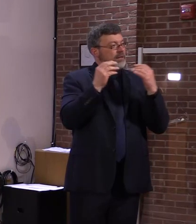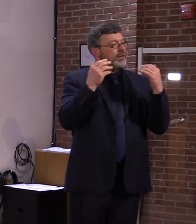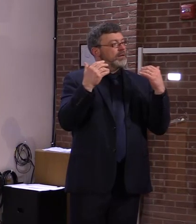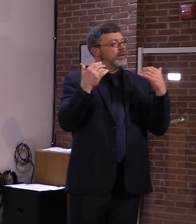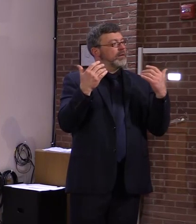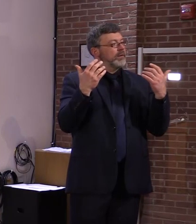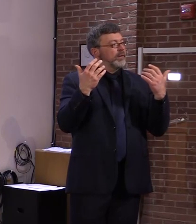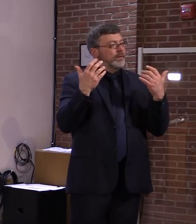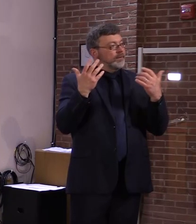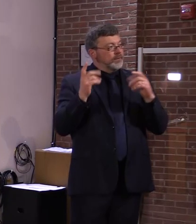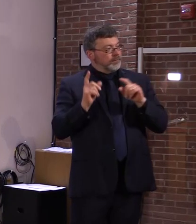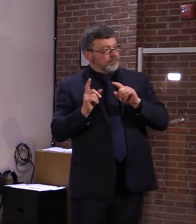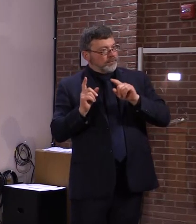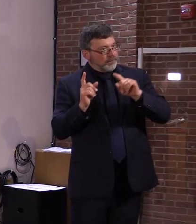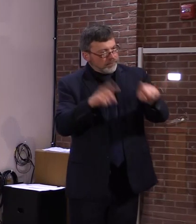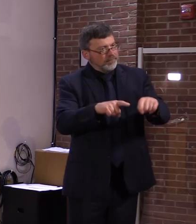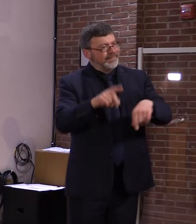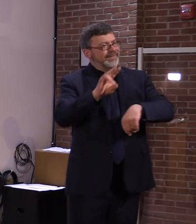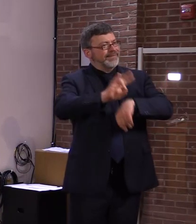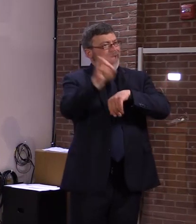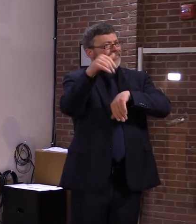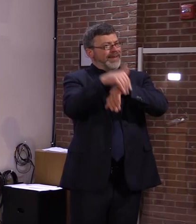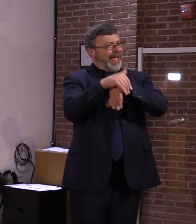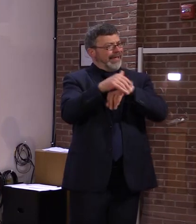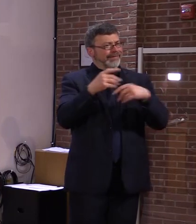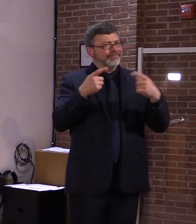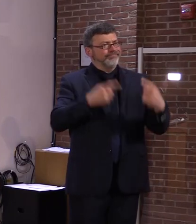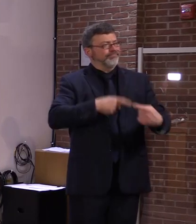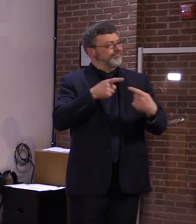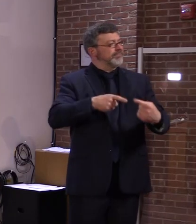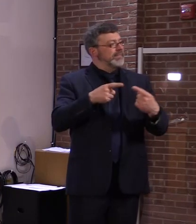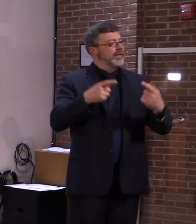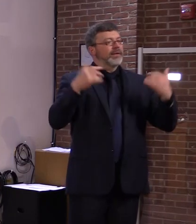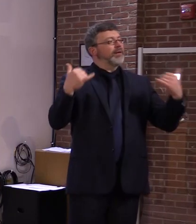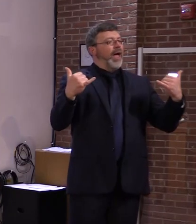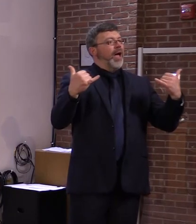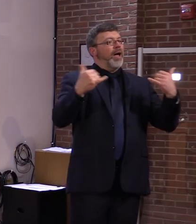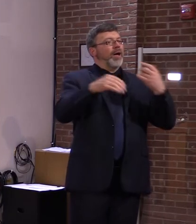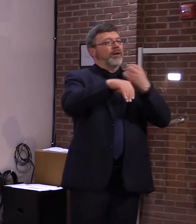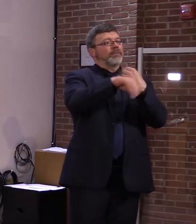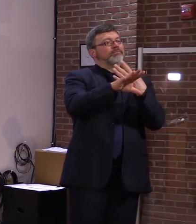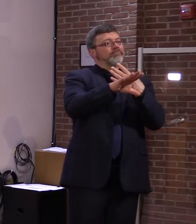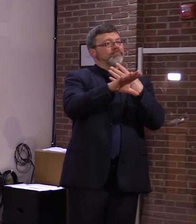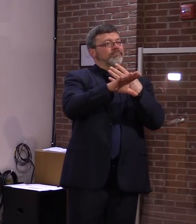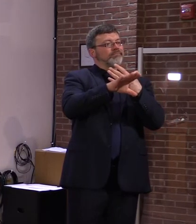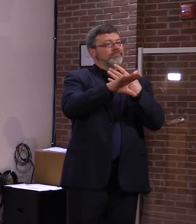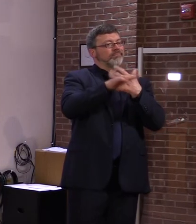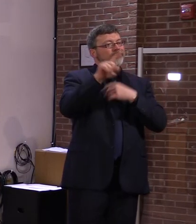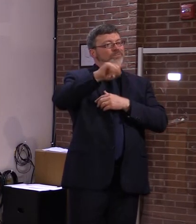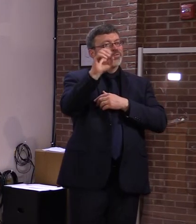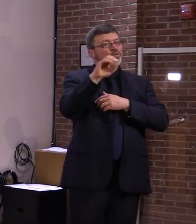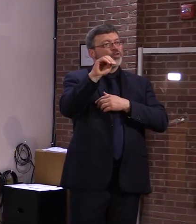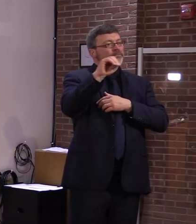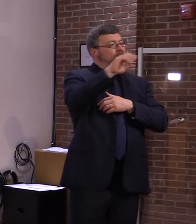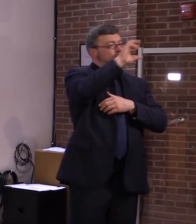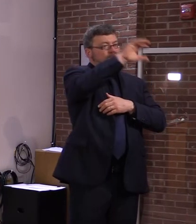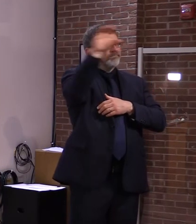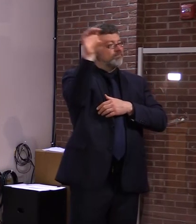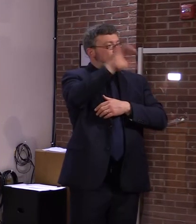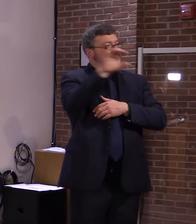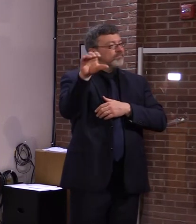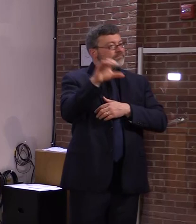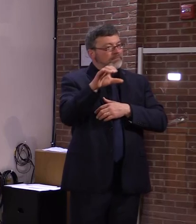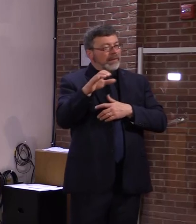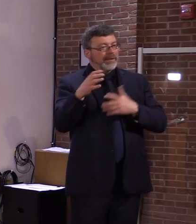Tuesday night. Or even, you know, medical regulations where, you know, we're influencing